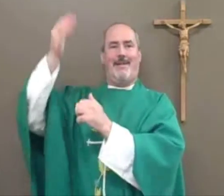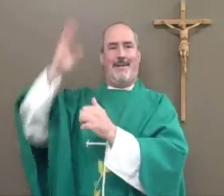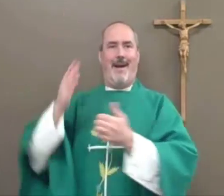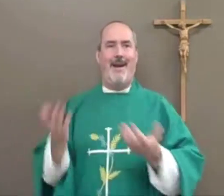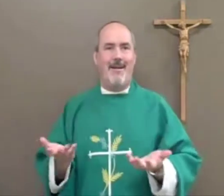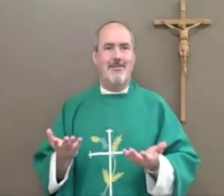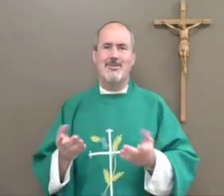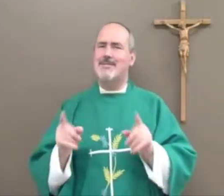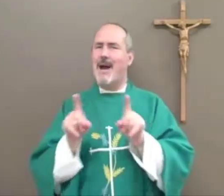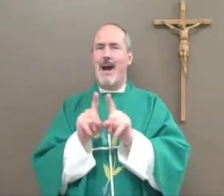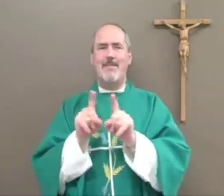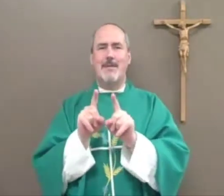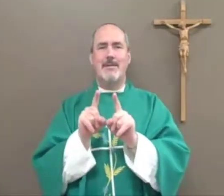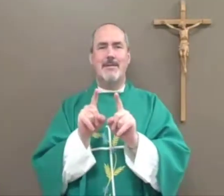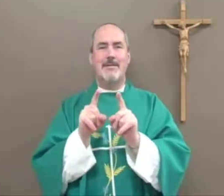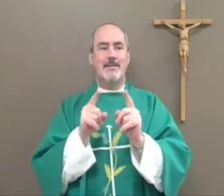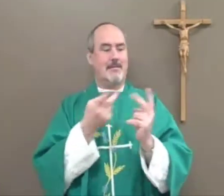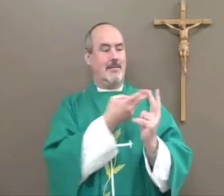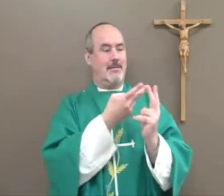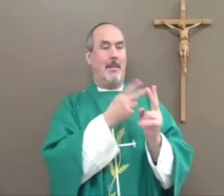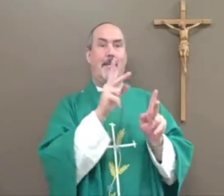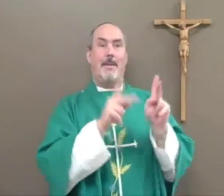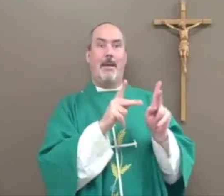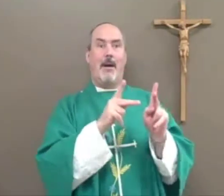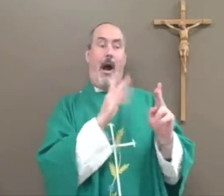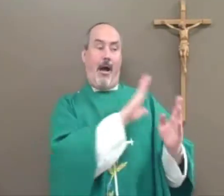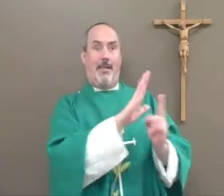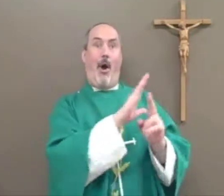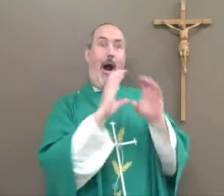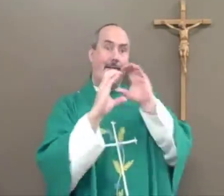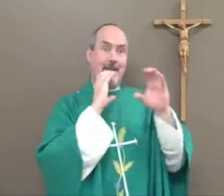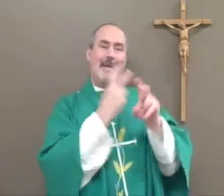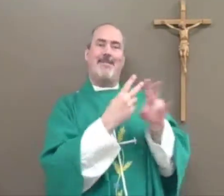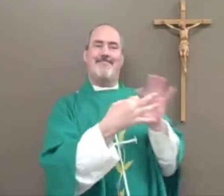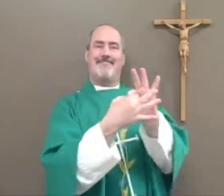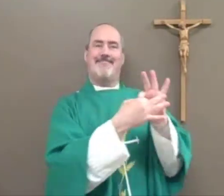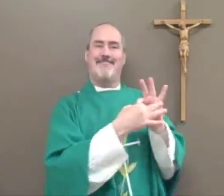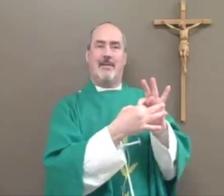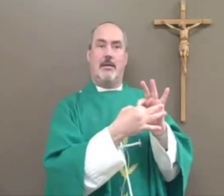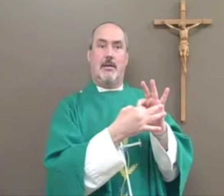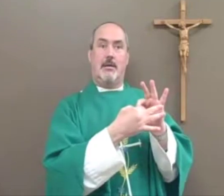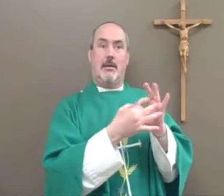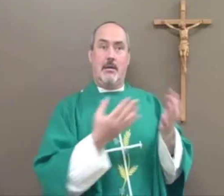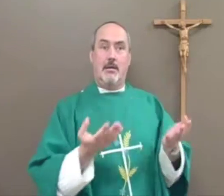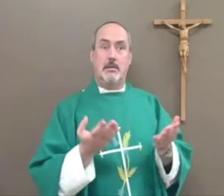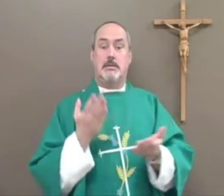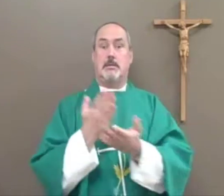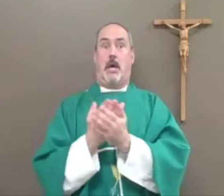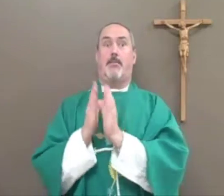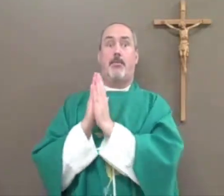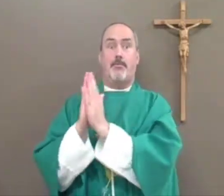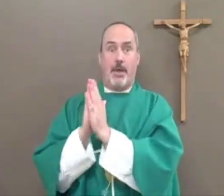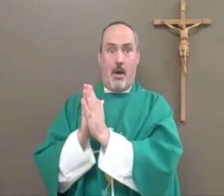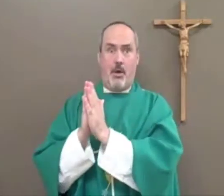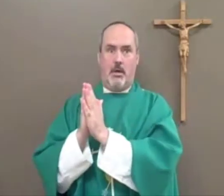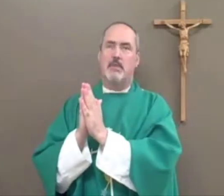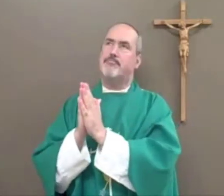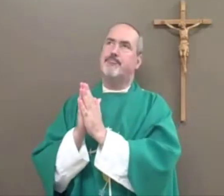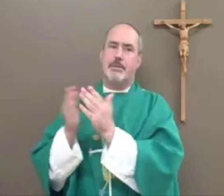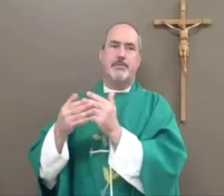important because it keeps us connected with God. Much the same way when two people keep the lines of communication open,